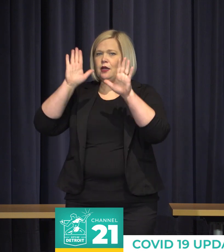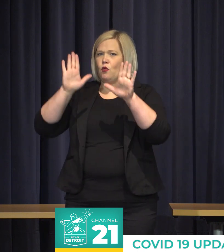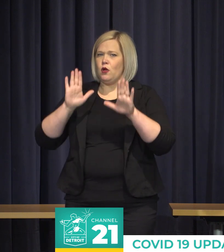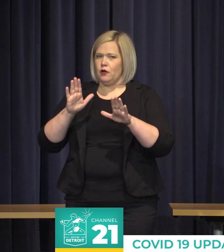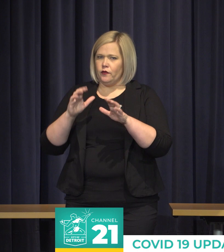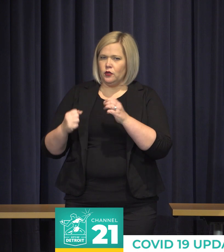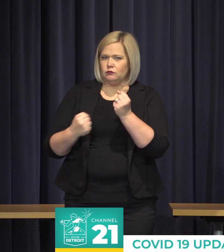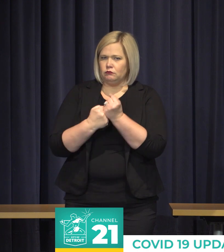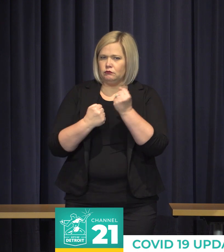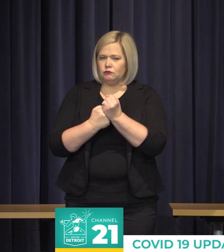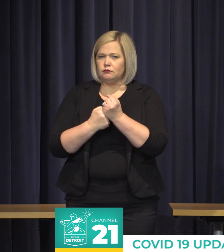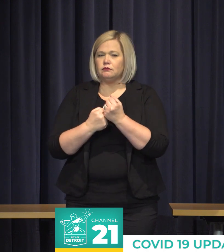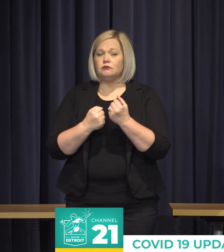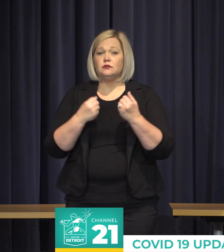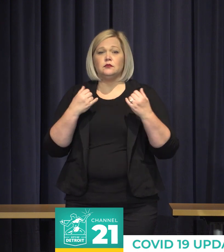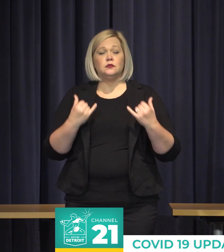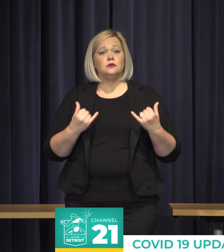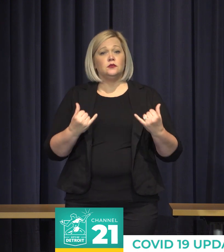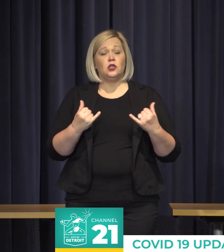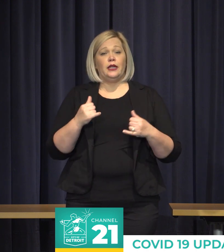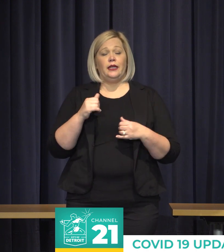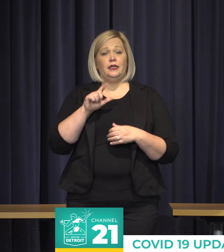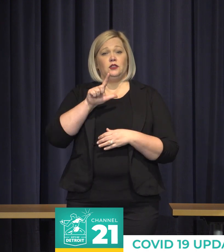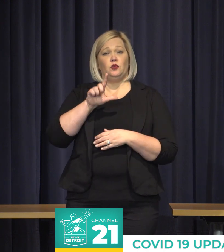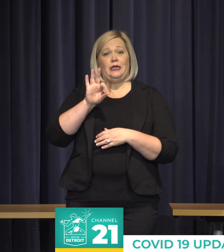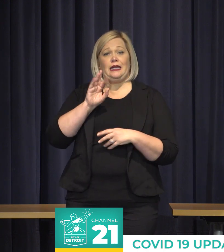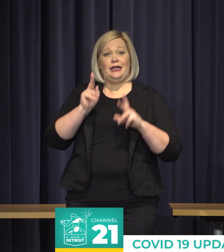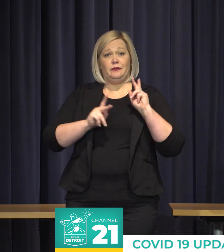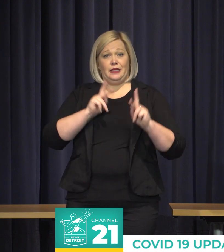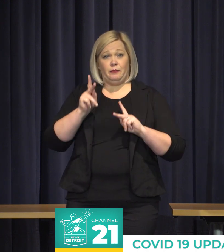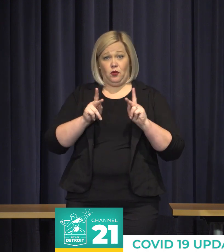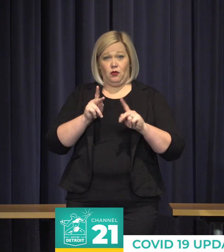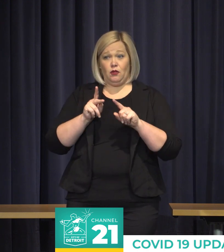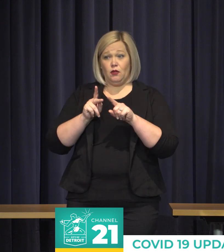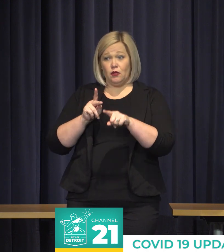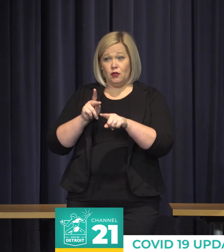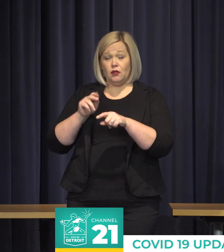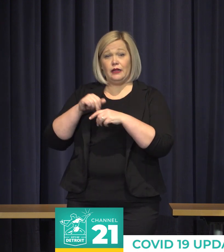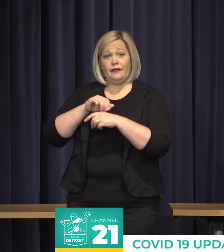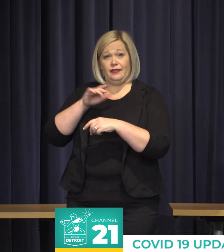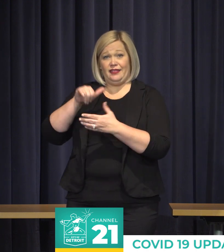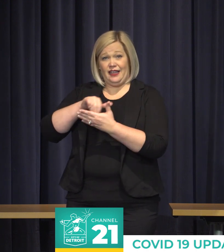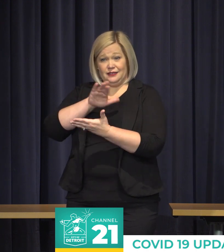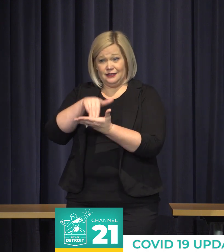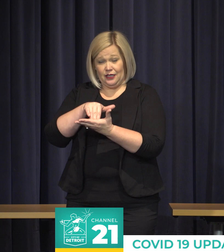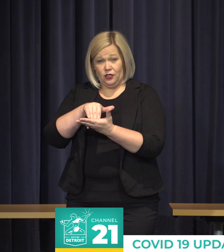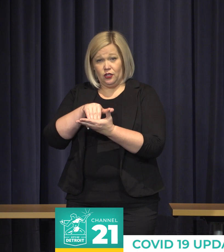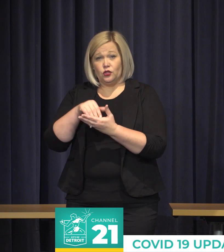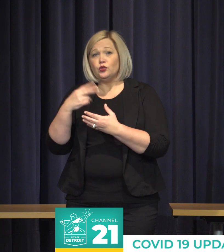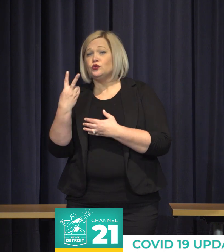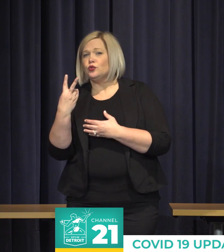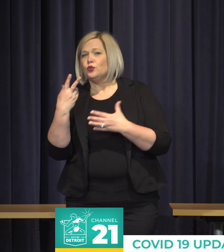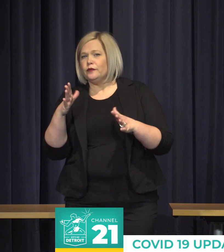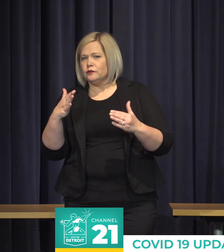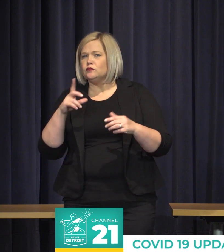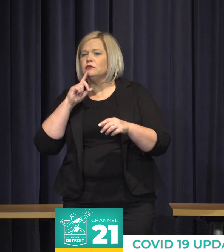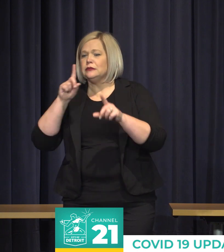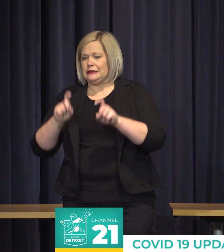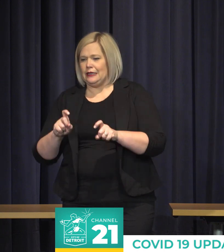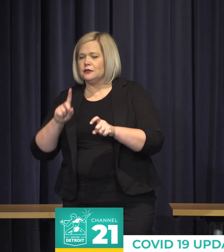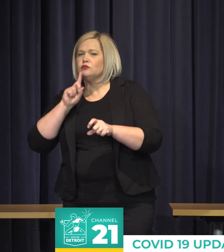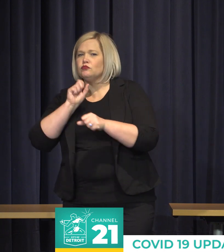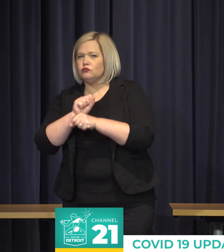have 29 people in the Salvation Army Center. 2 have been tested positive with COVID-19, and they are